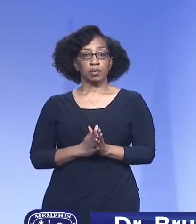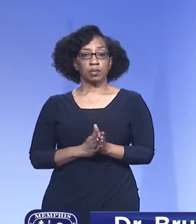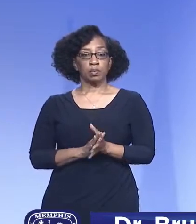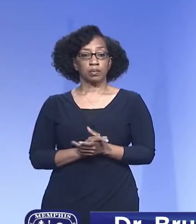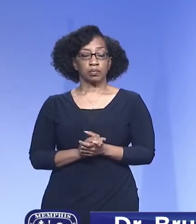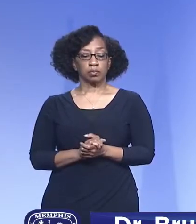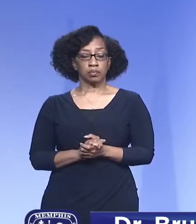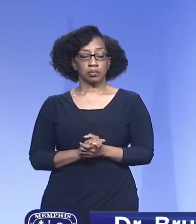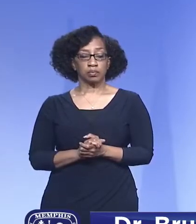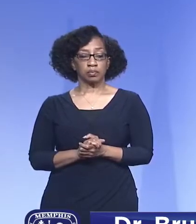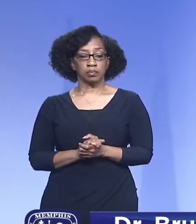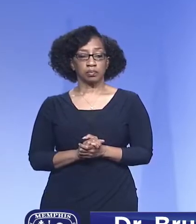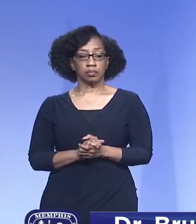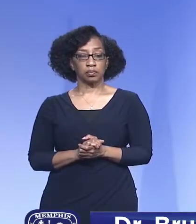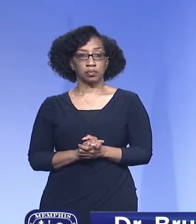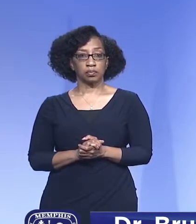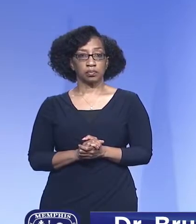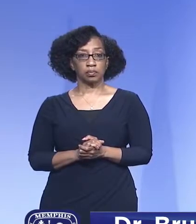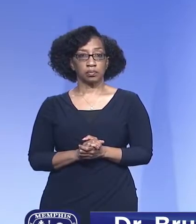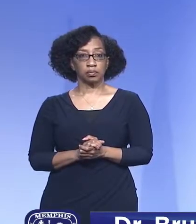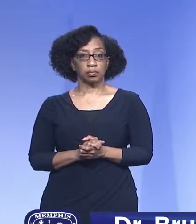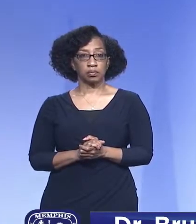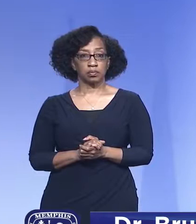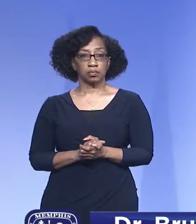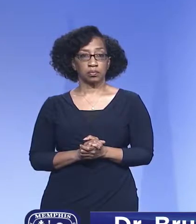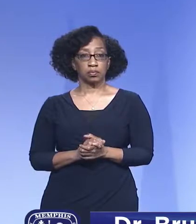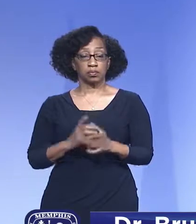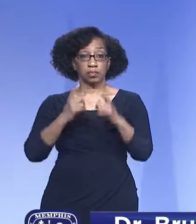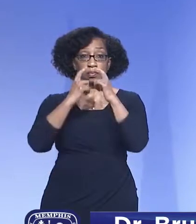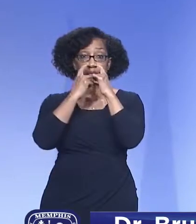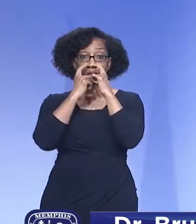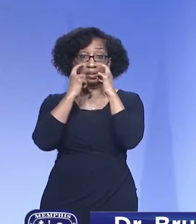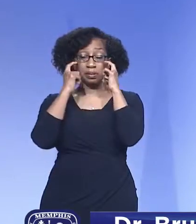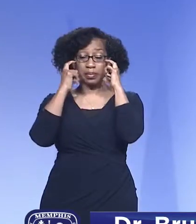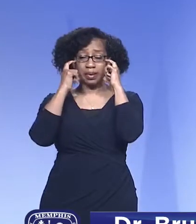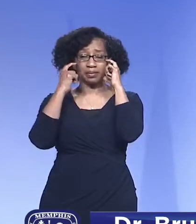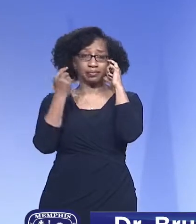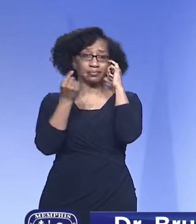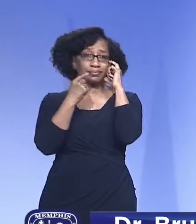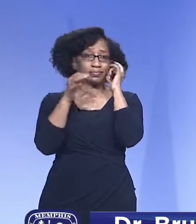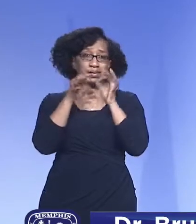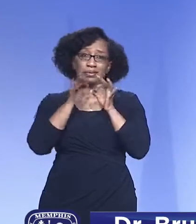Actually, the mask is the simplest